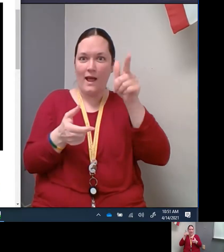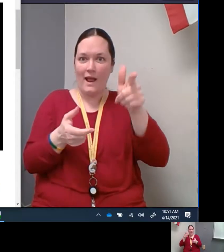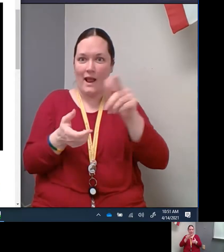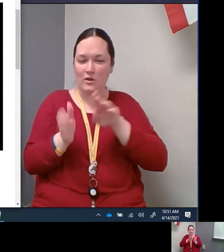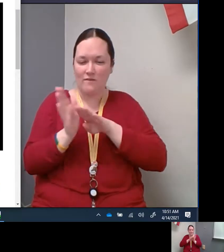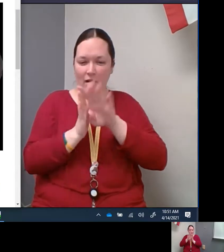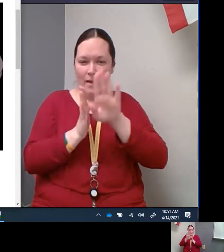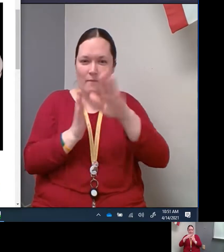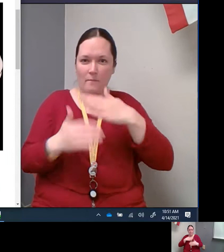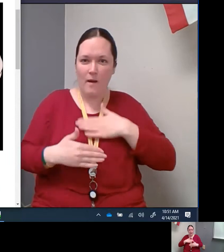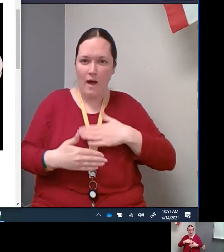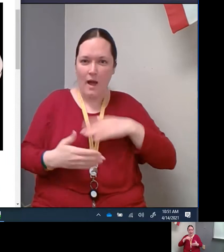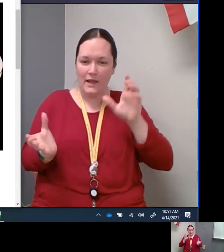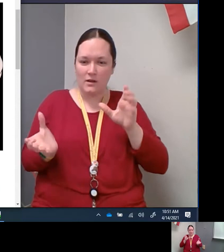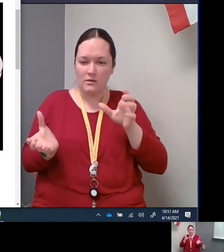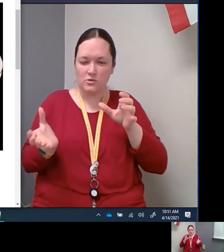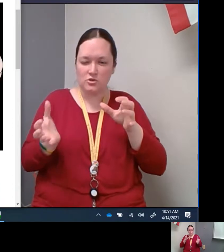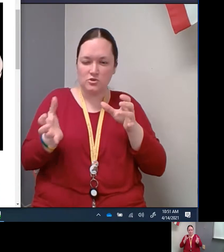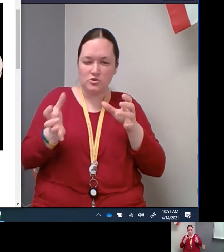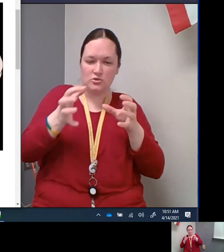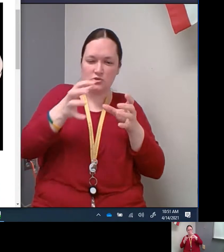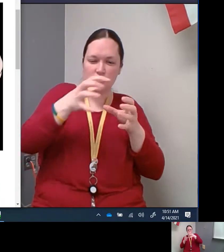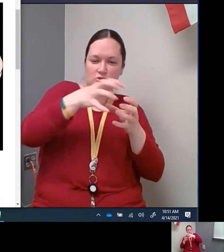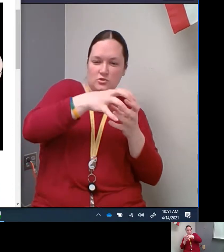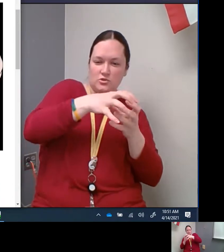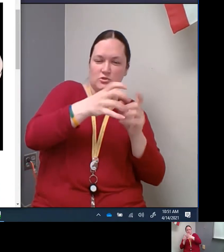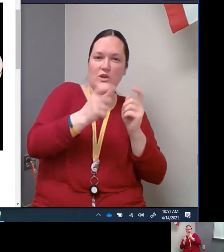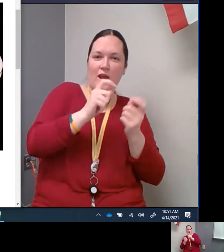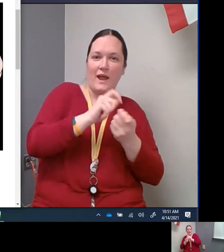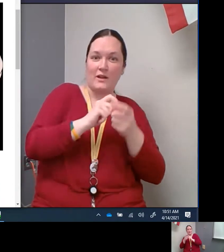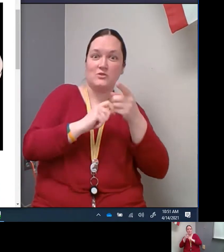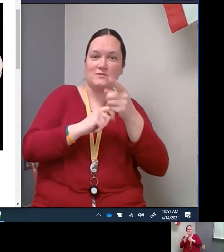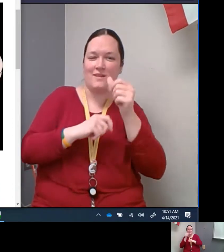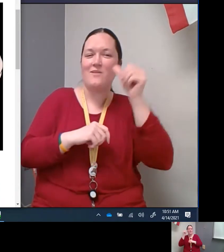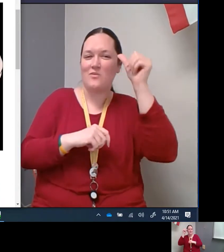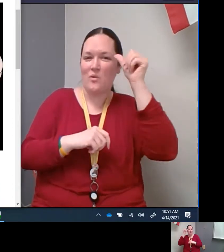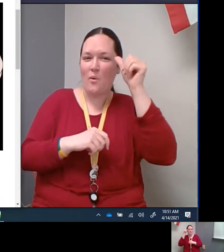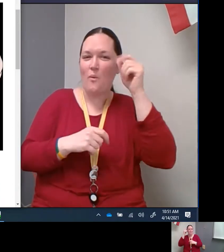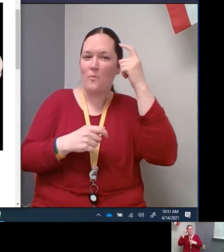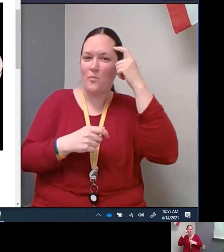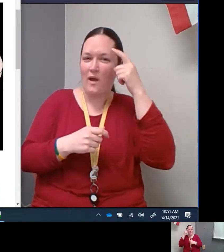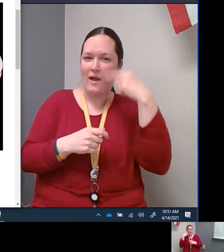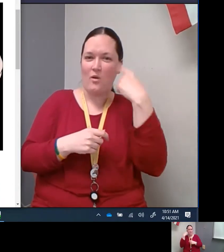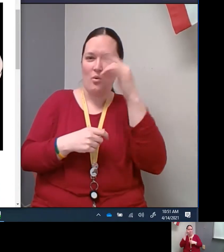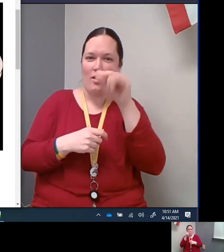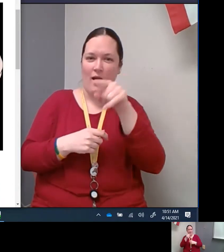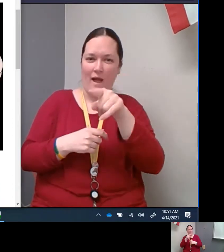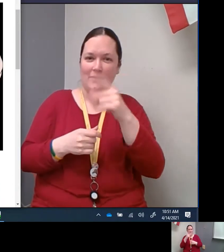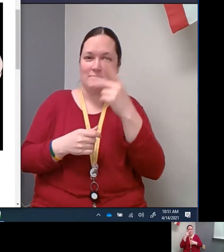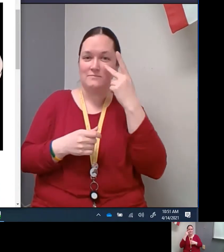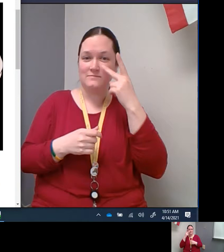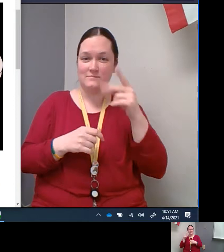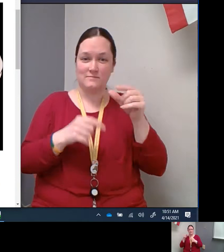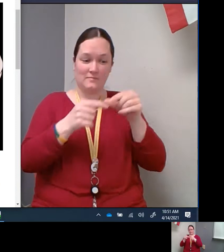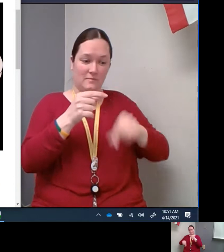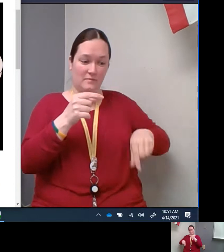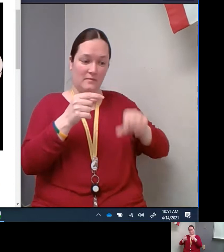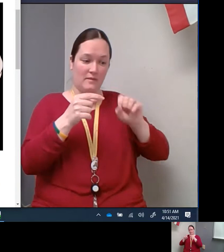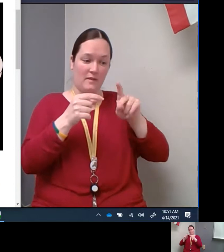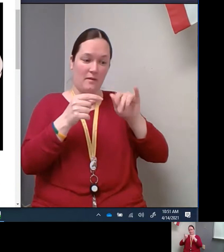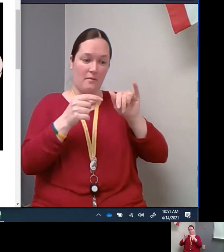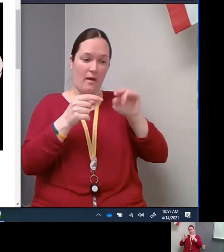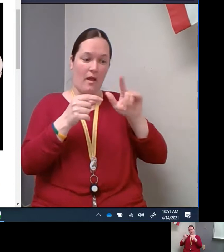development, that brain changes radically. And so this is what an adult brain looks like. So we still see that spinal cord.